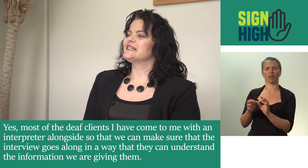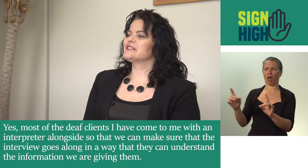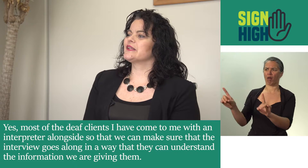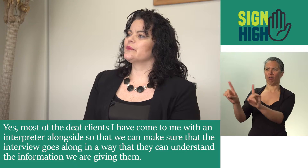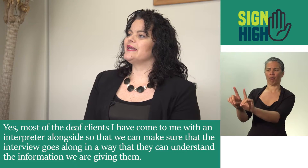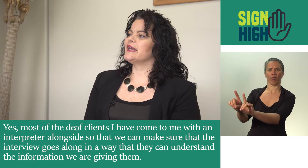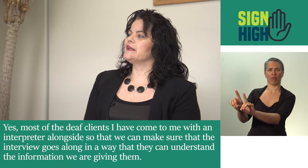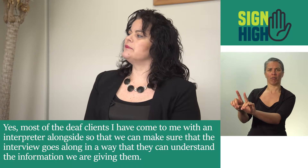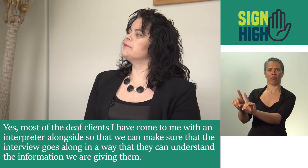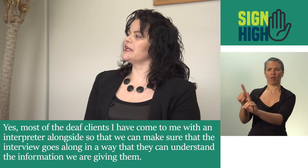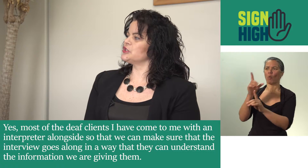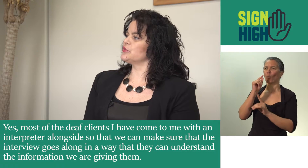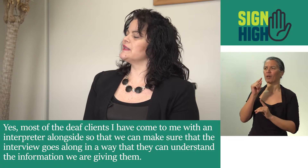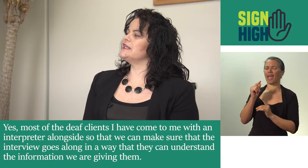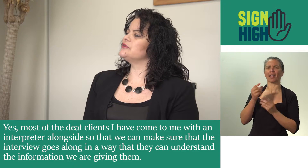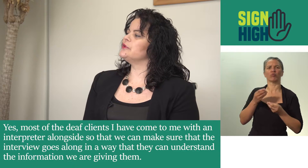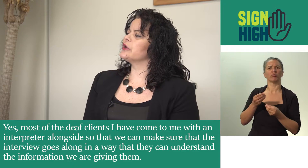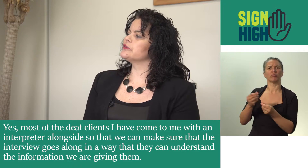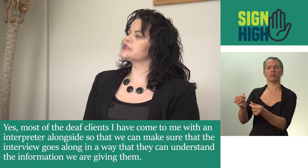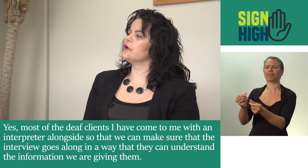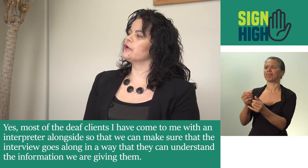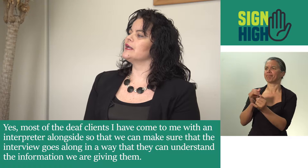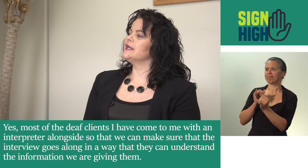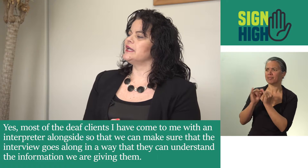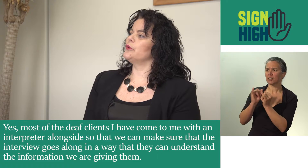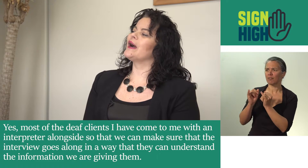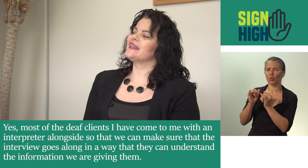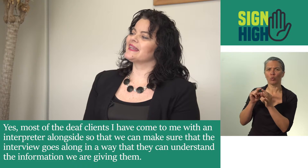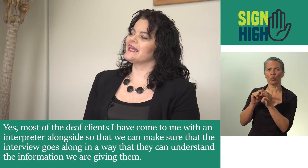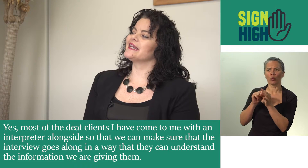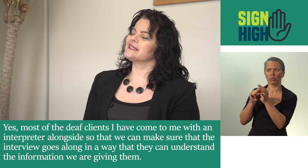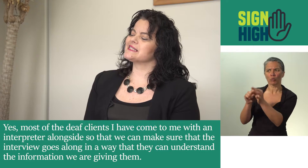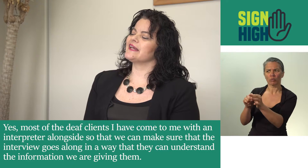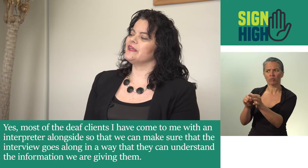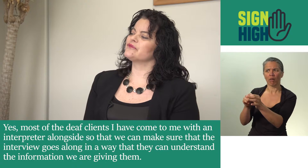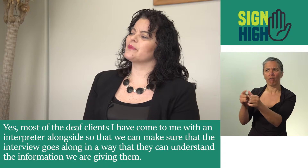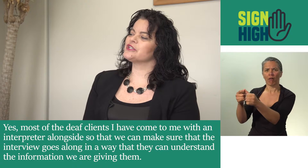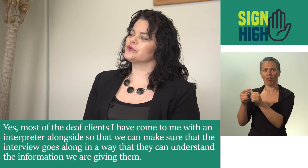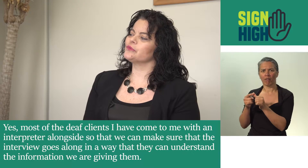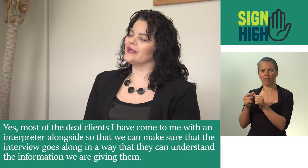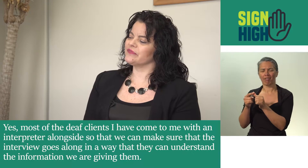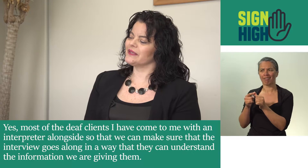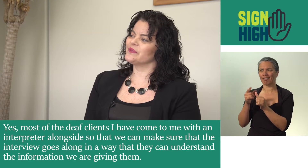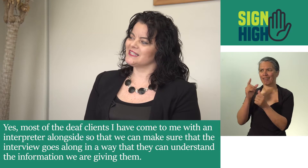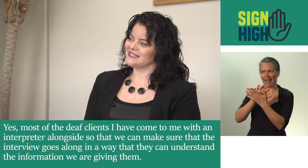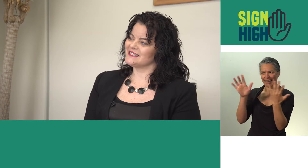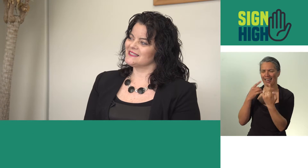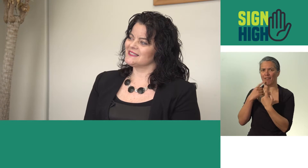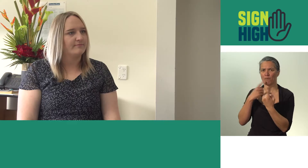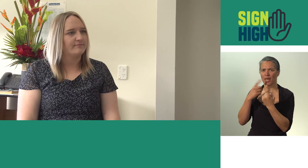so that we can make sure that the interview goes along in a way that they can understand the information we're giving them.